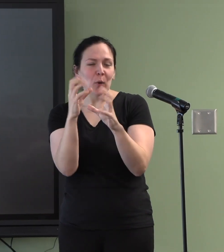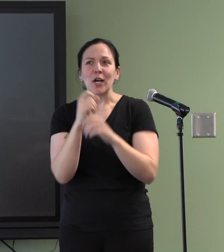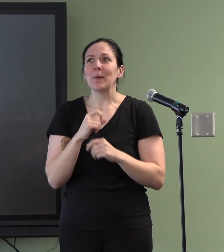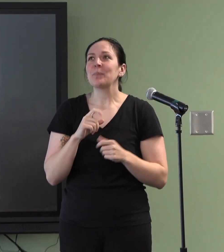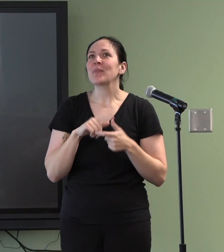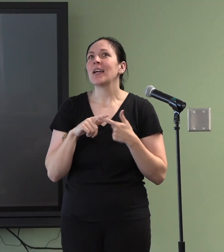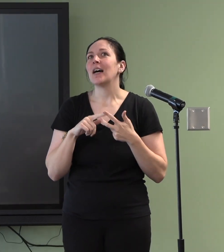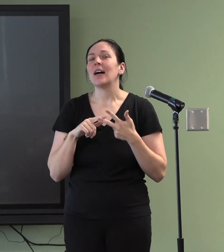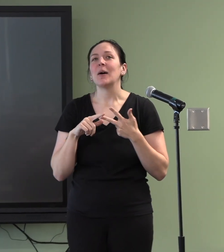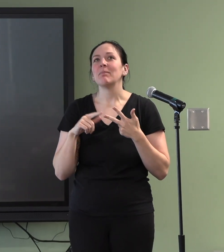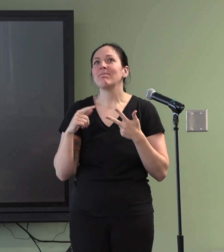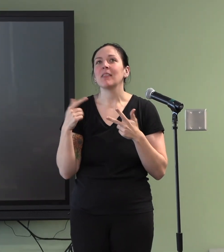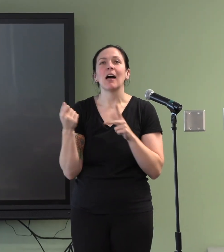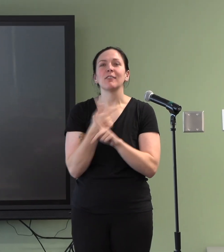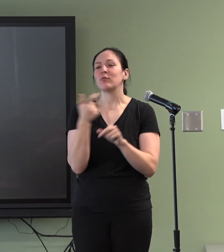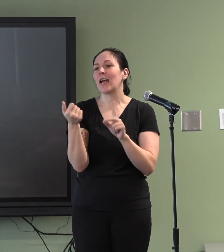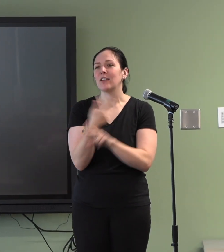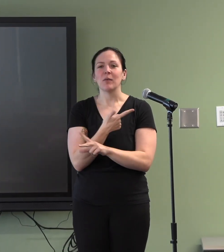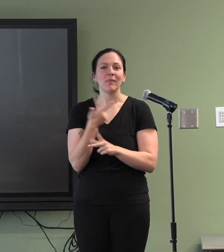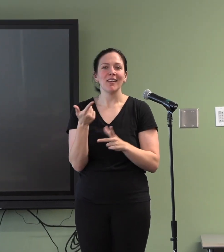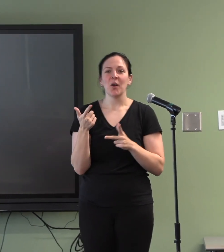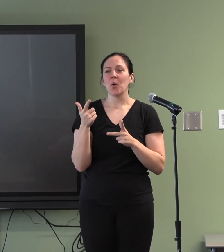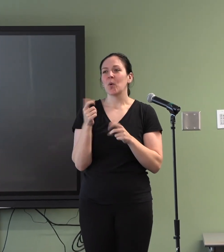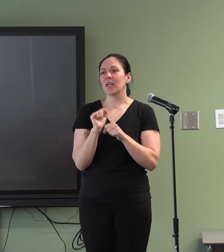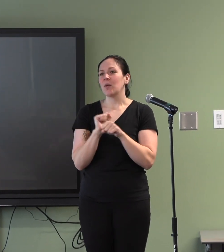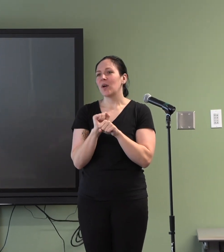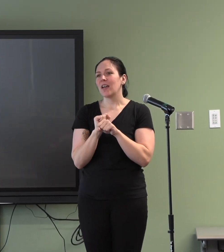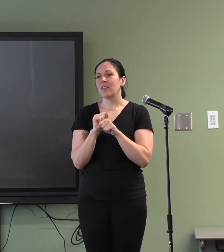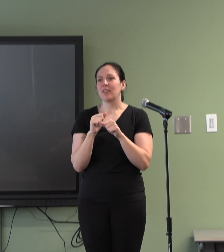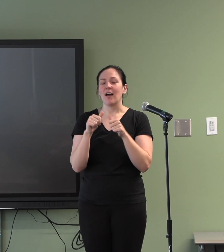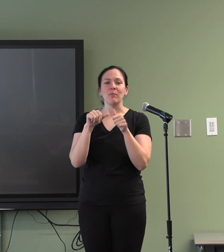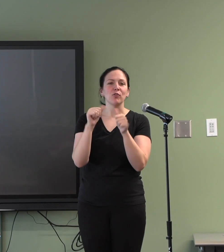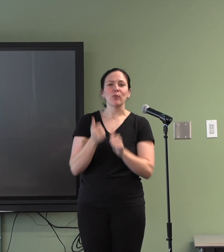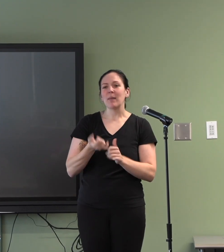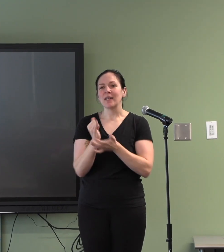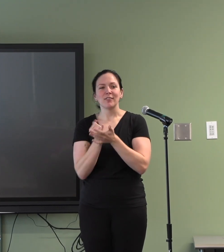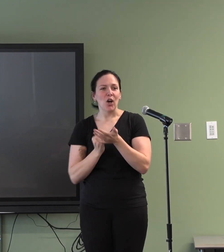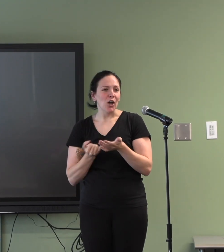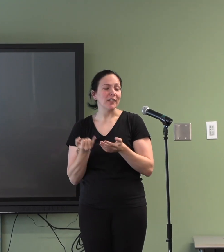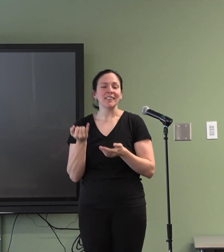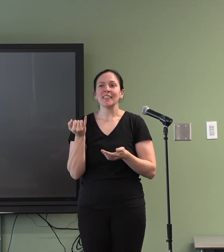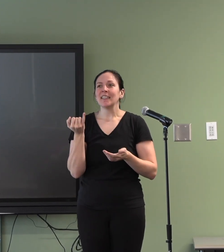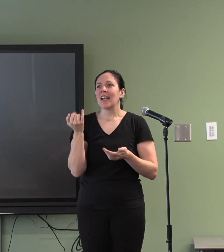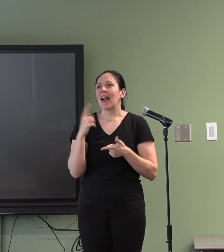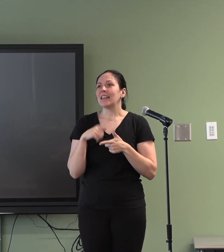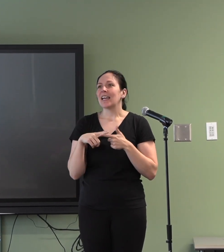blower, lots of random working with ceramics and art. And